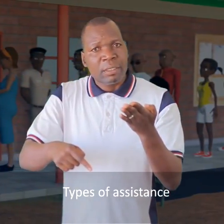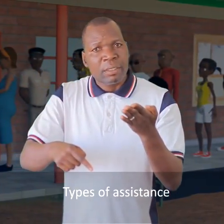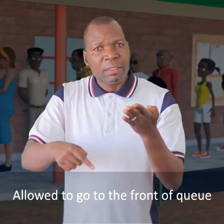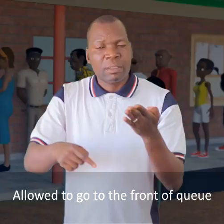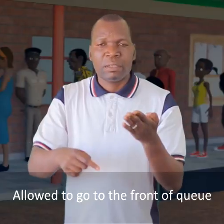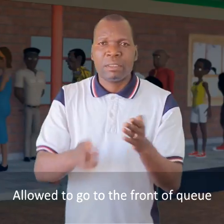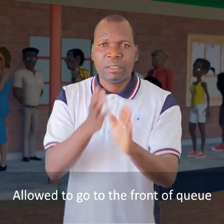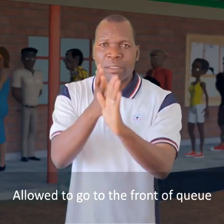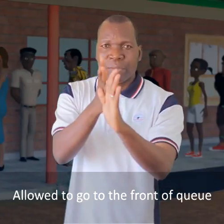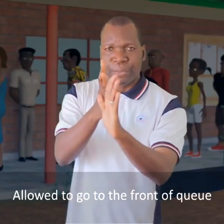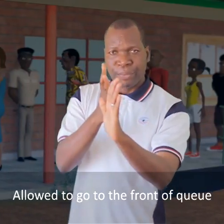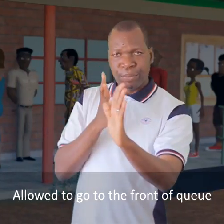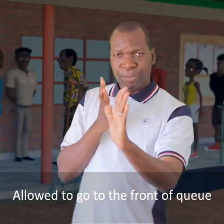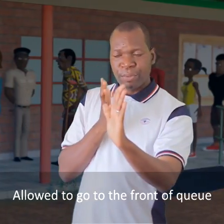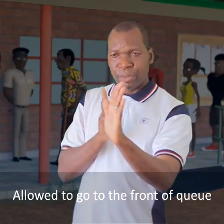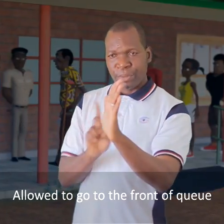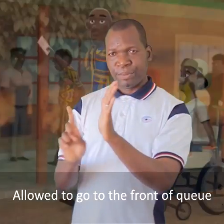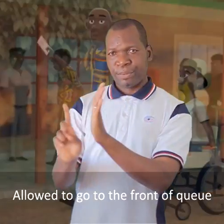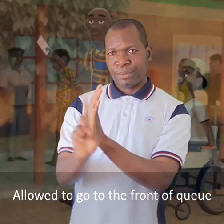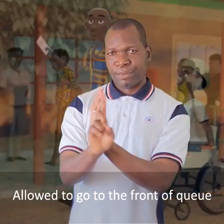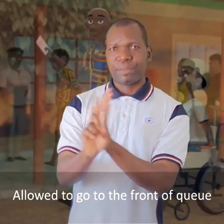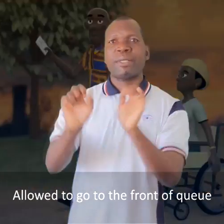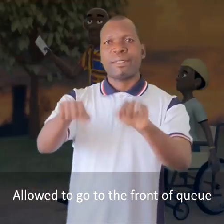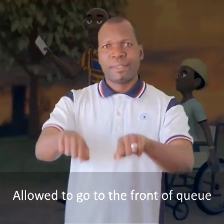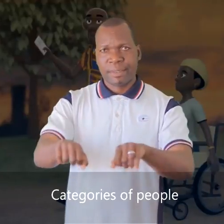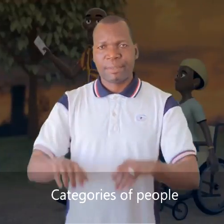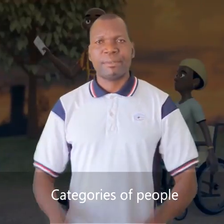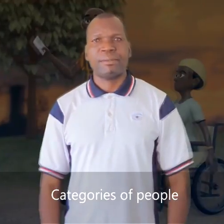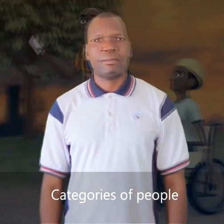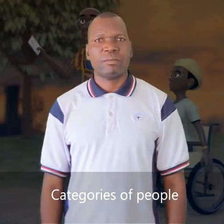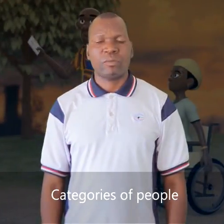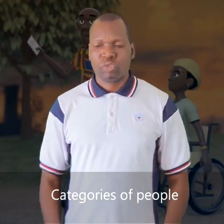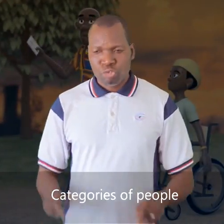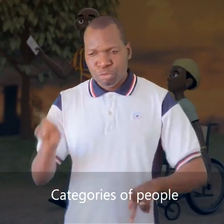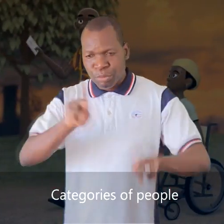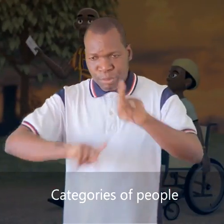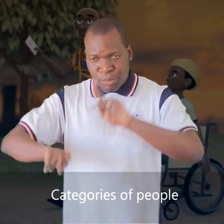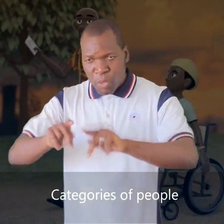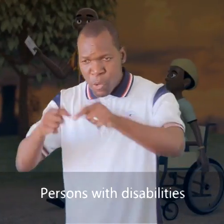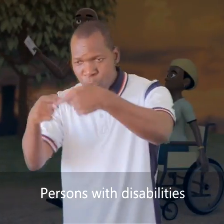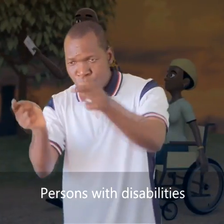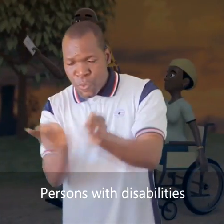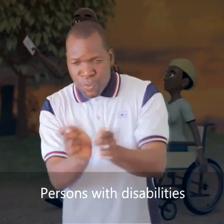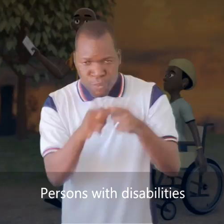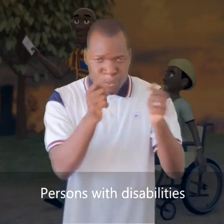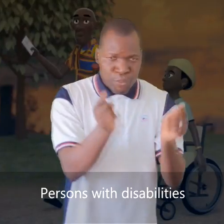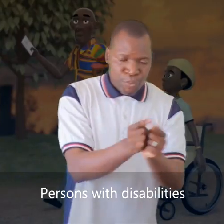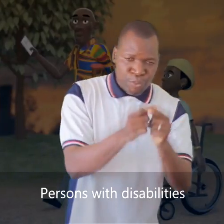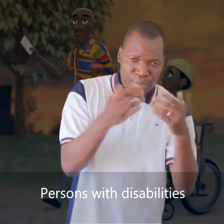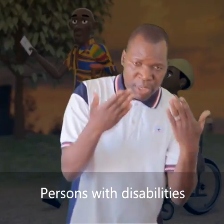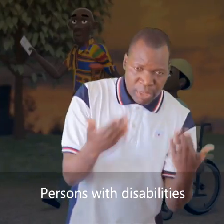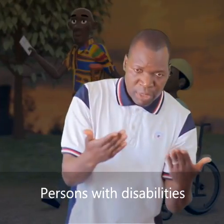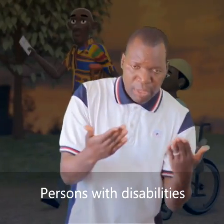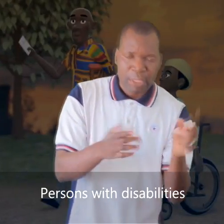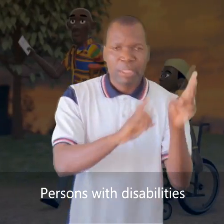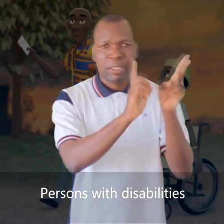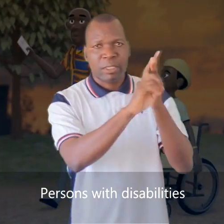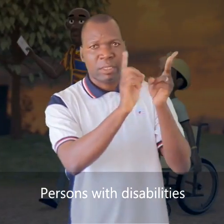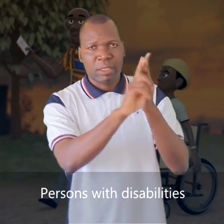Allowed to go to the front of a queue. Categories of people. Persons with disabilities.